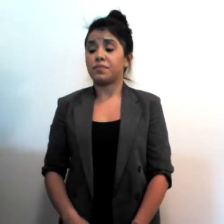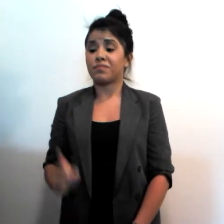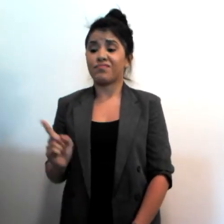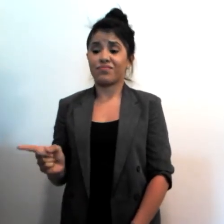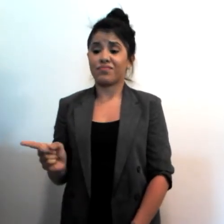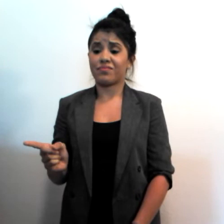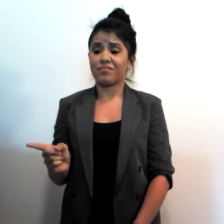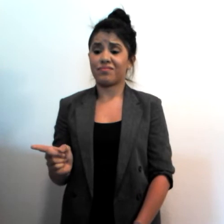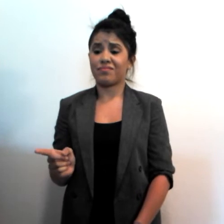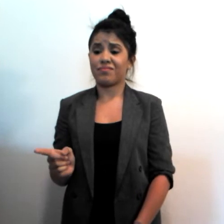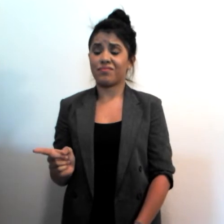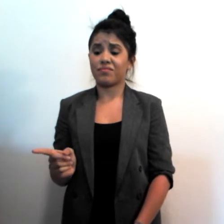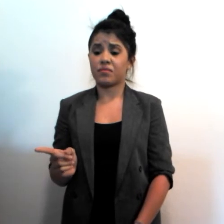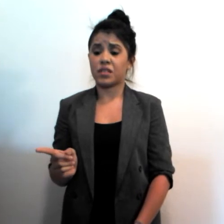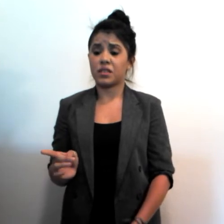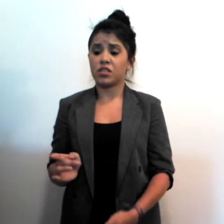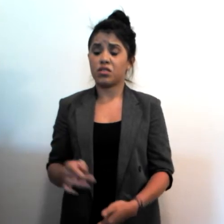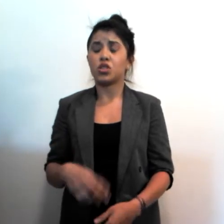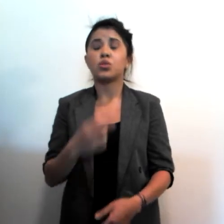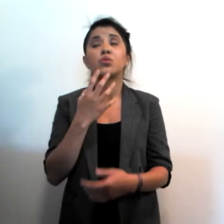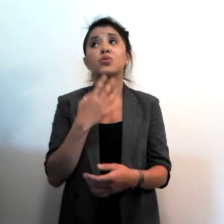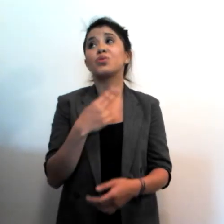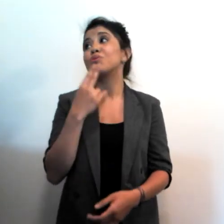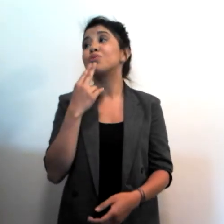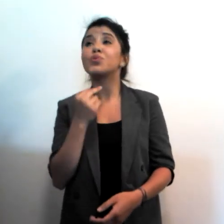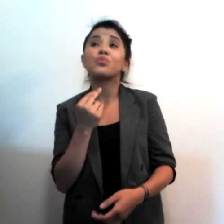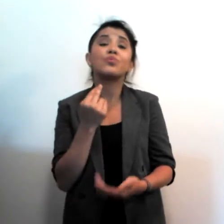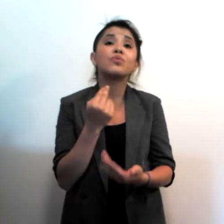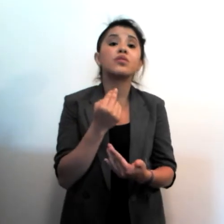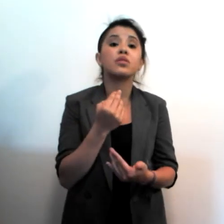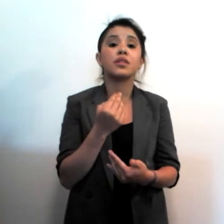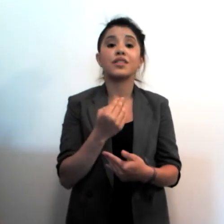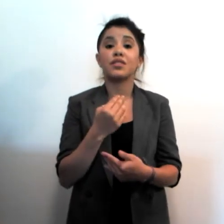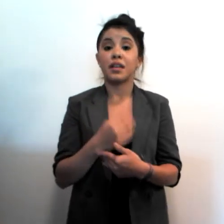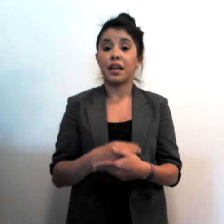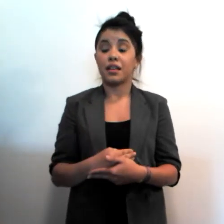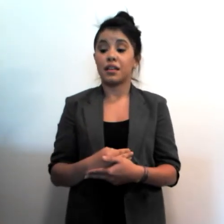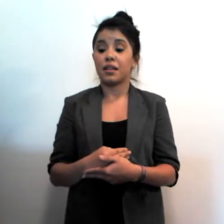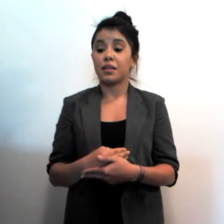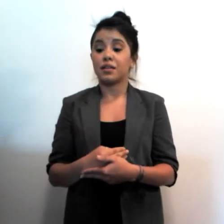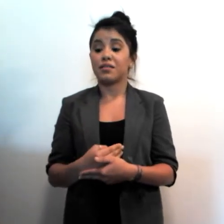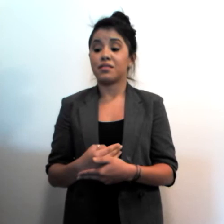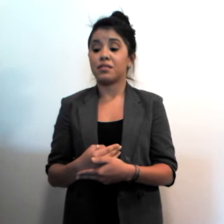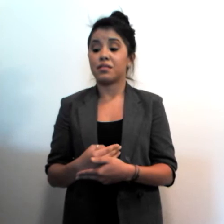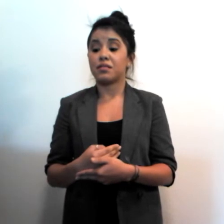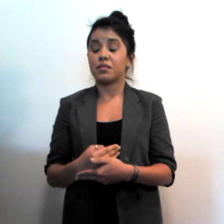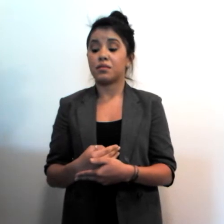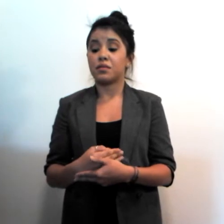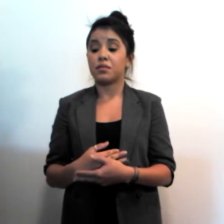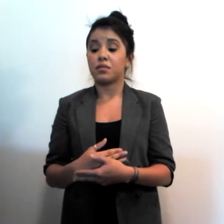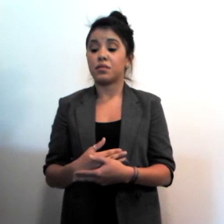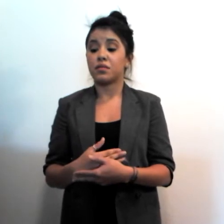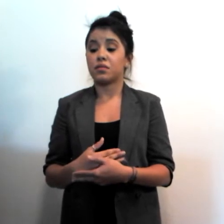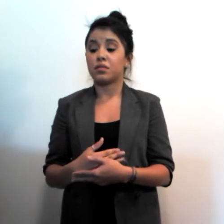rude and inconsiderate to her interpreter, a woman she had previously adored. An educational interpreter